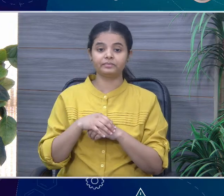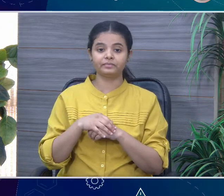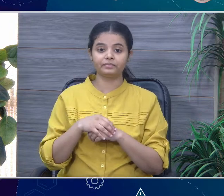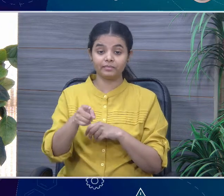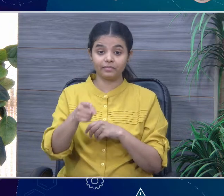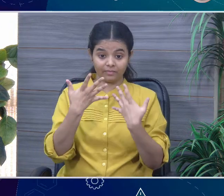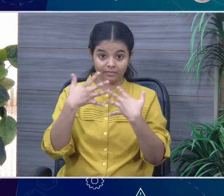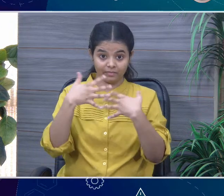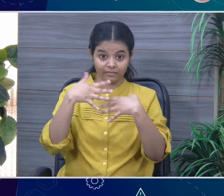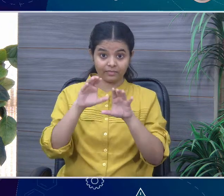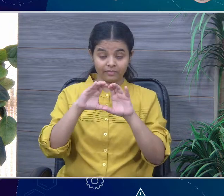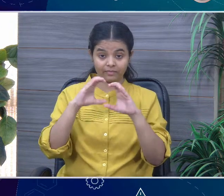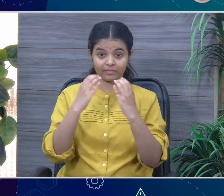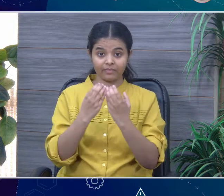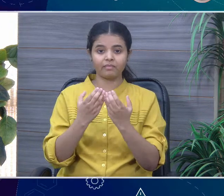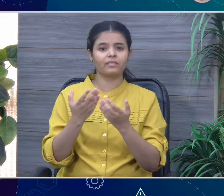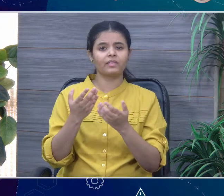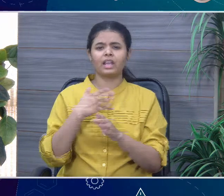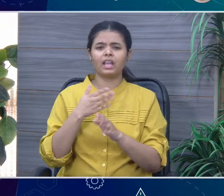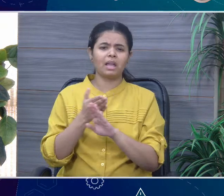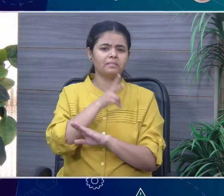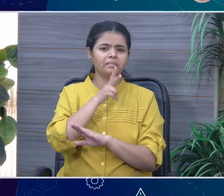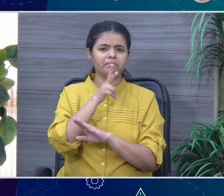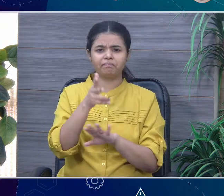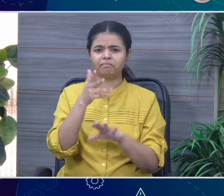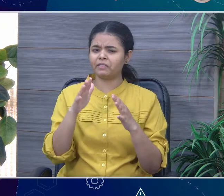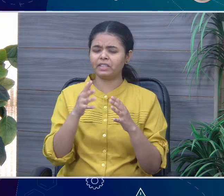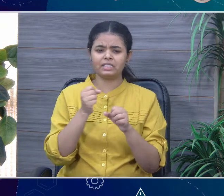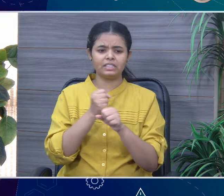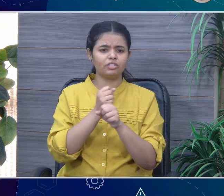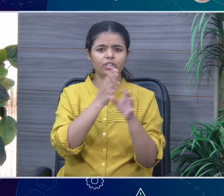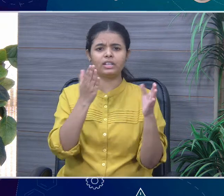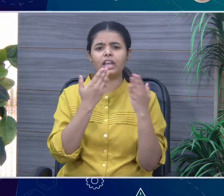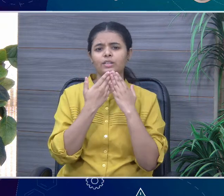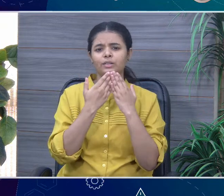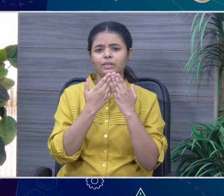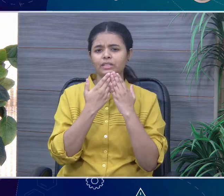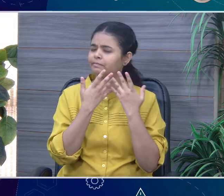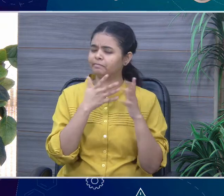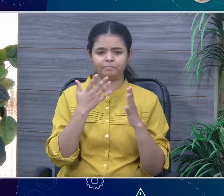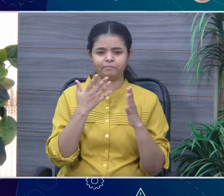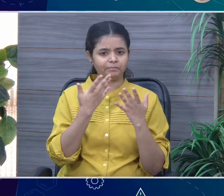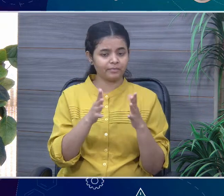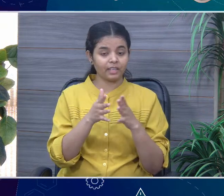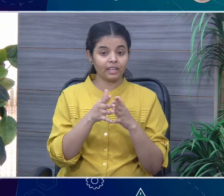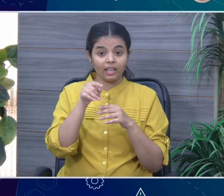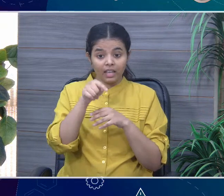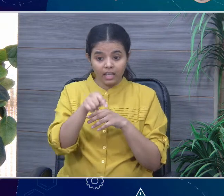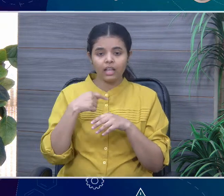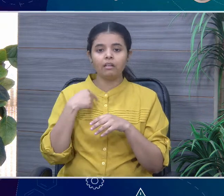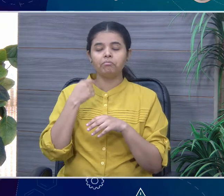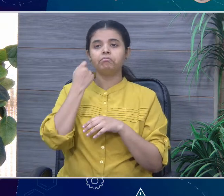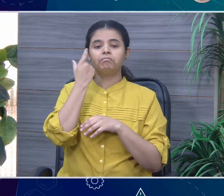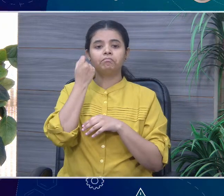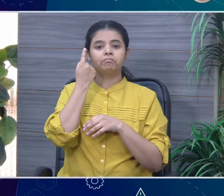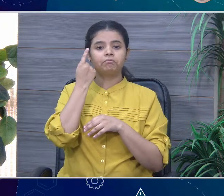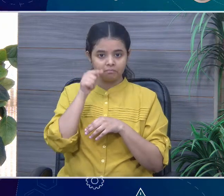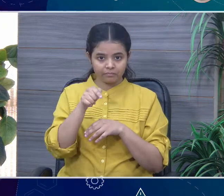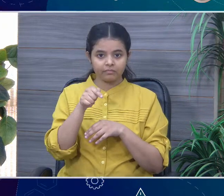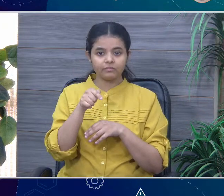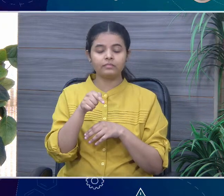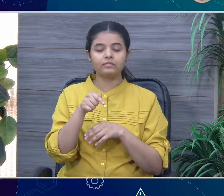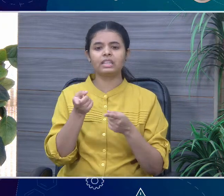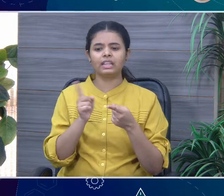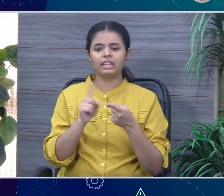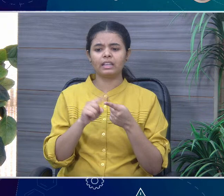case of inclusive education, we have already set the stage in general education, and now in the contemporary times we understand that there won't be